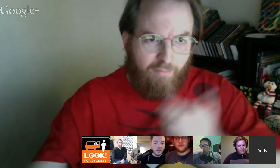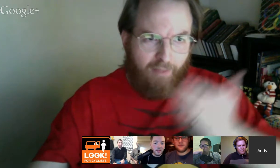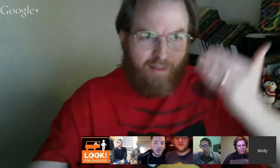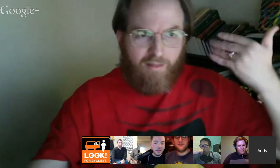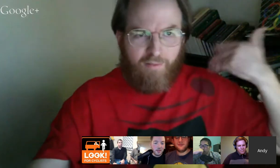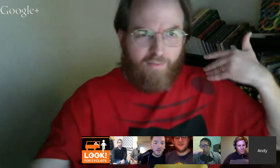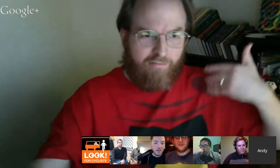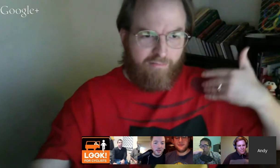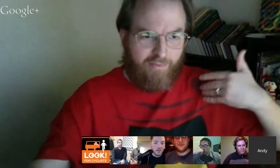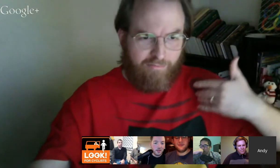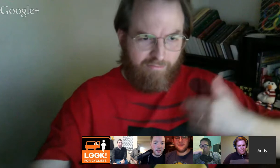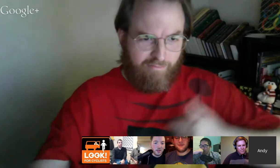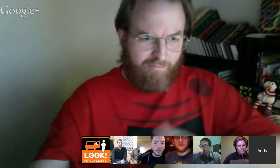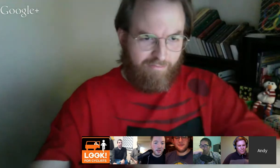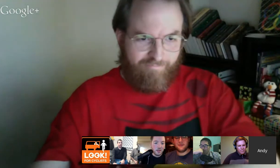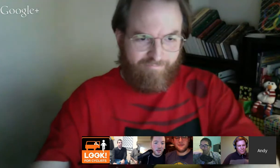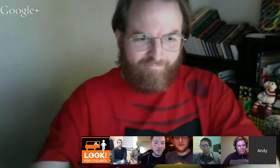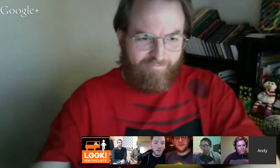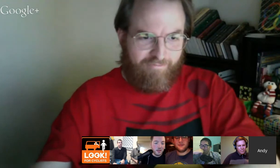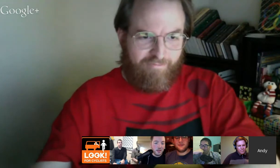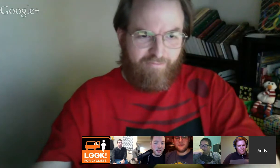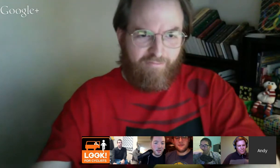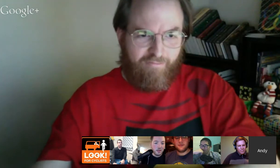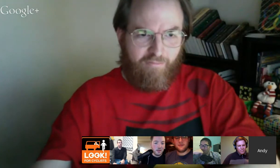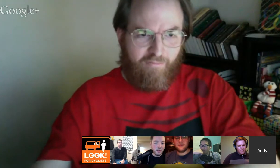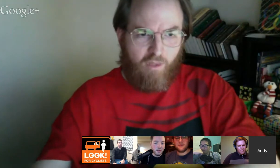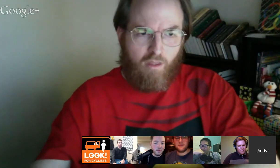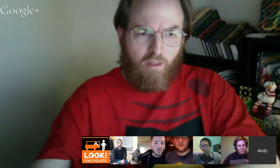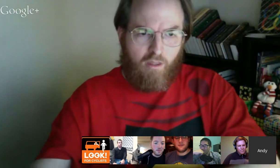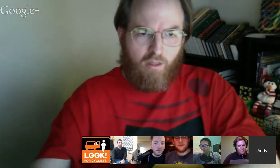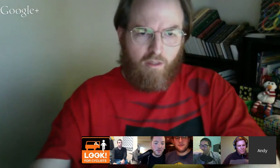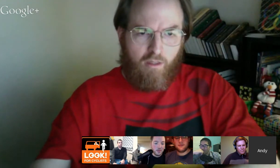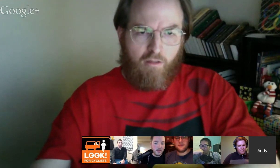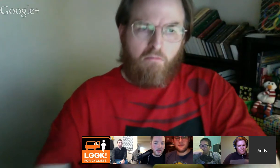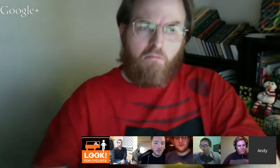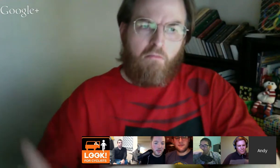I'm looking at my notes here. In the past,